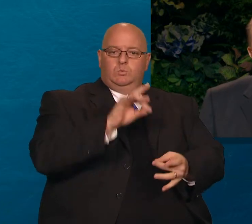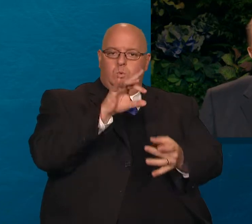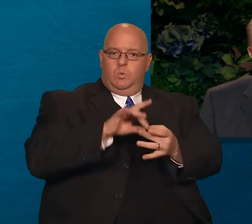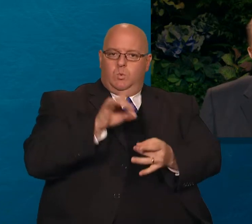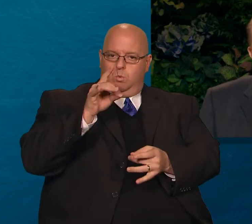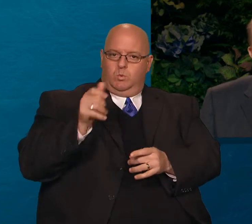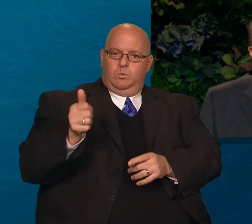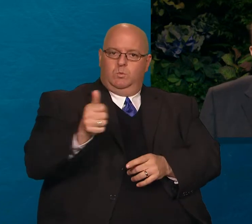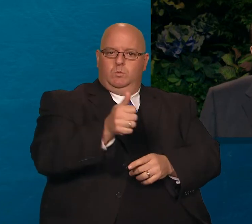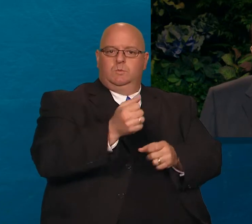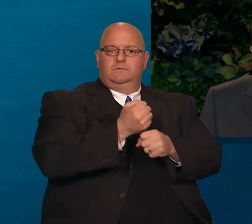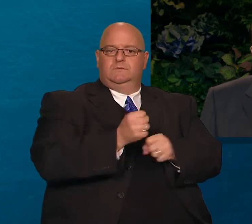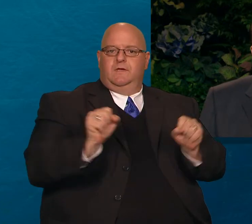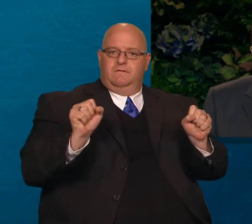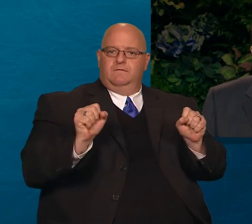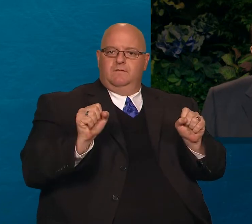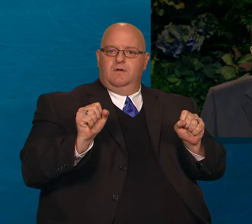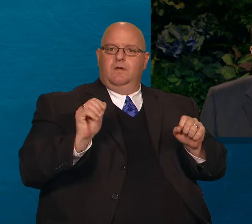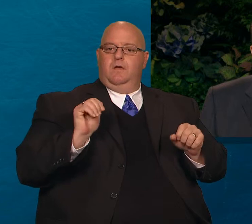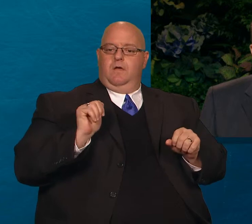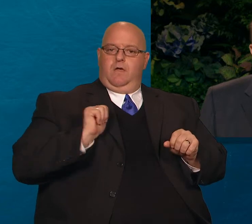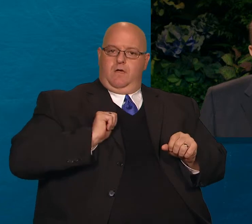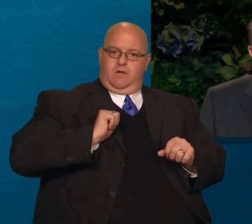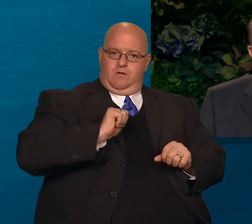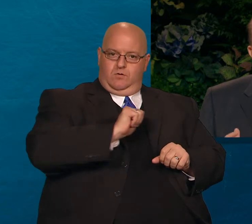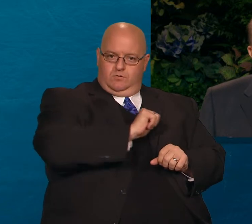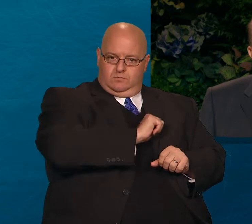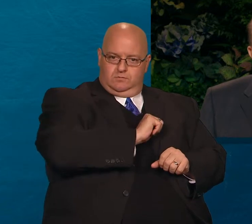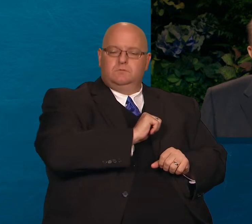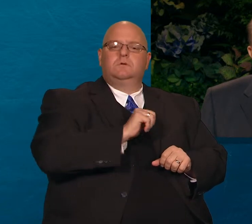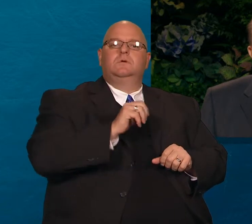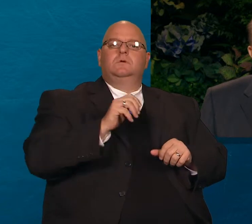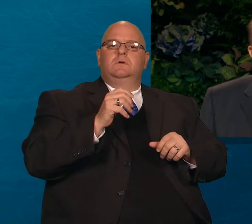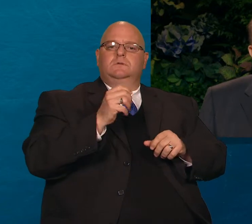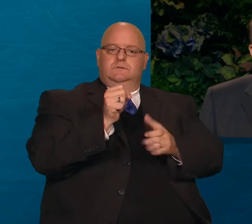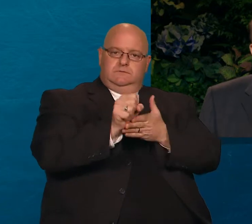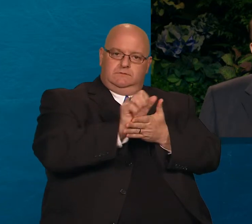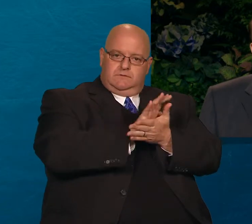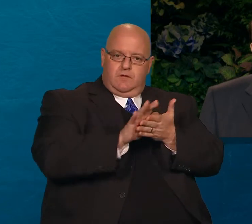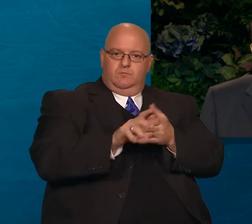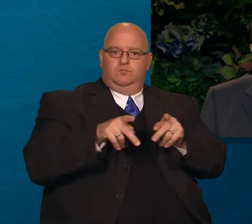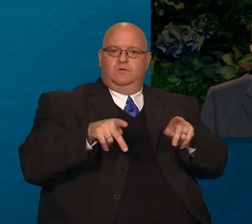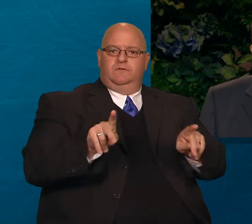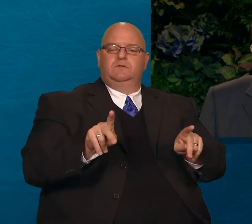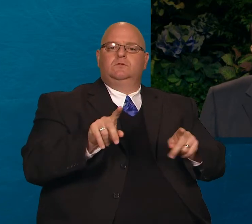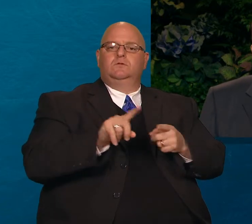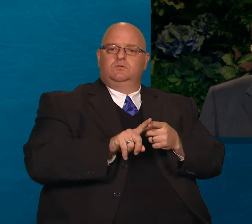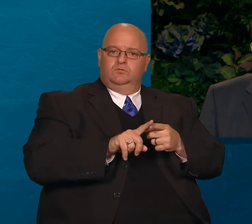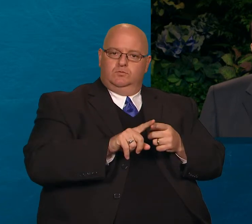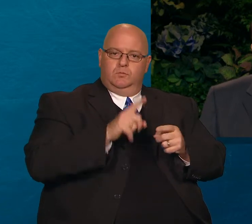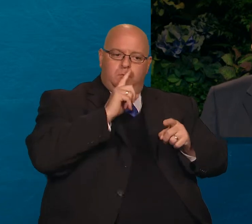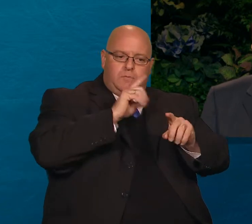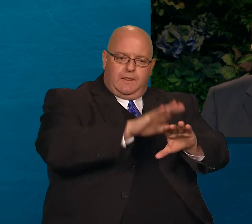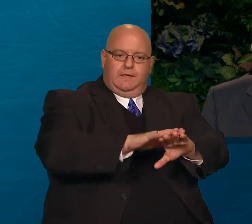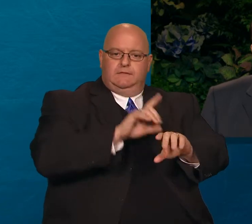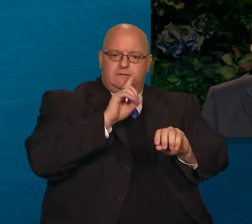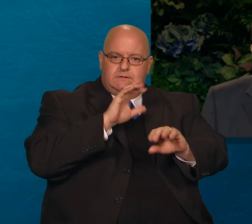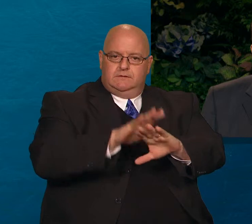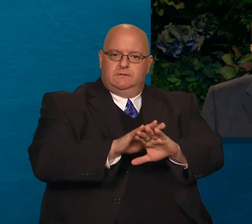save. Ours is the sacred privilege to brighten, to